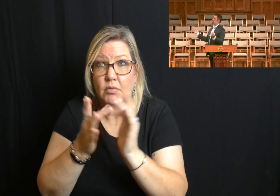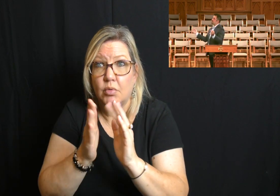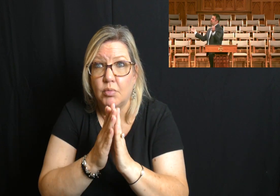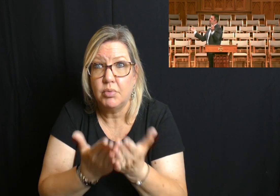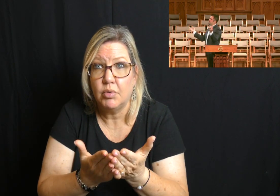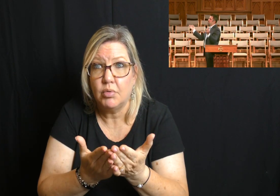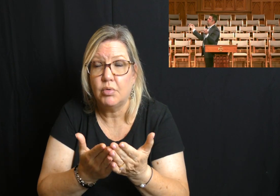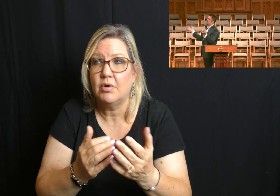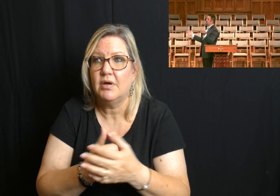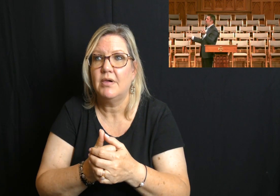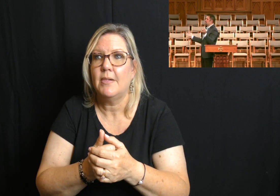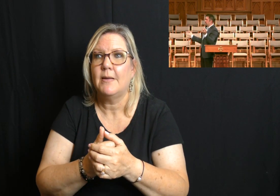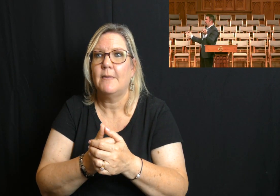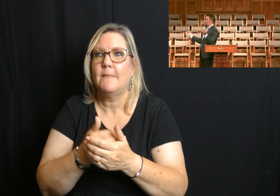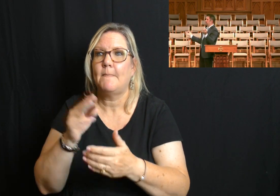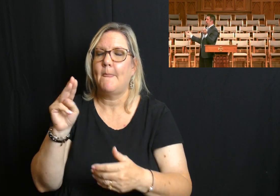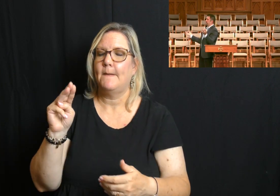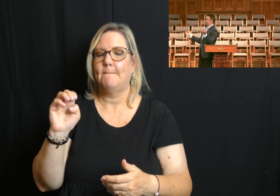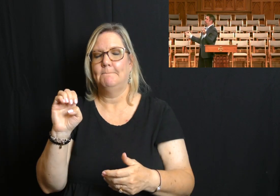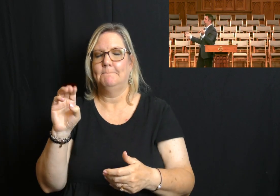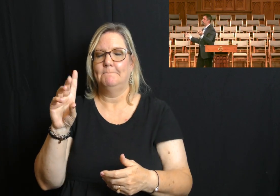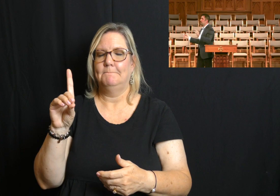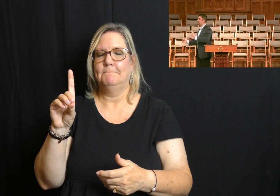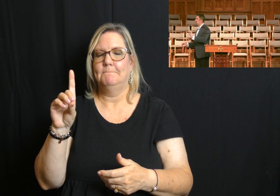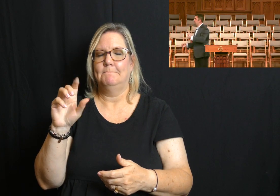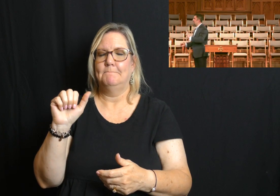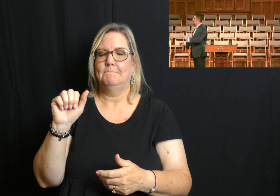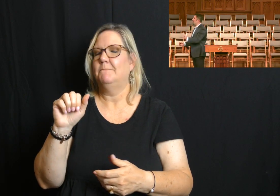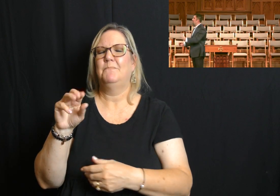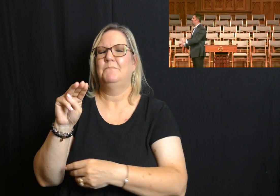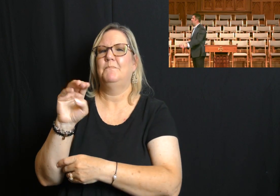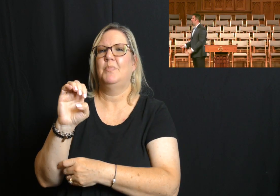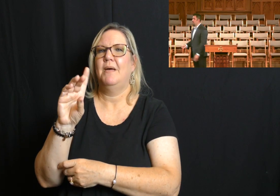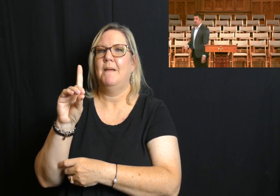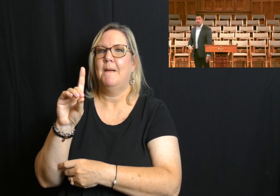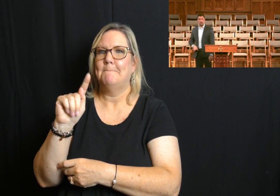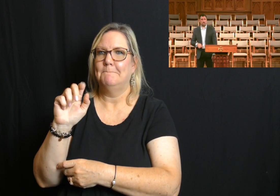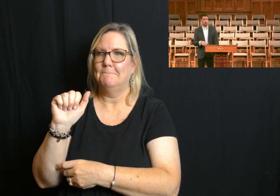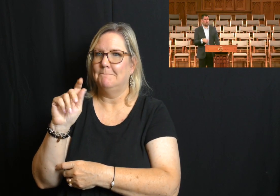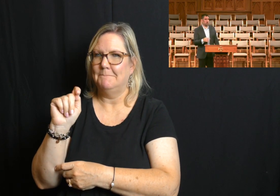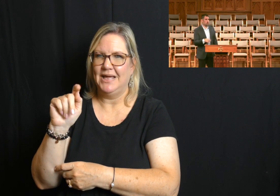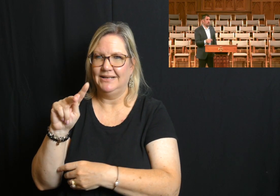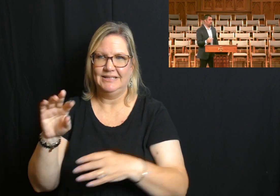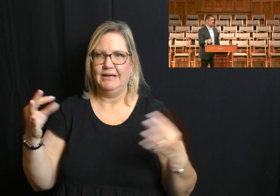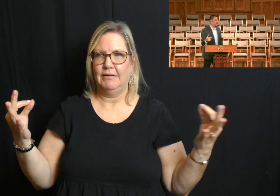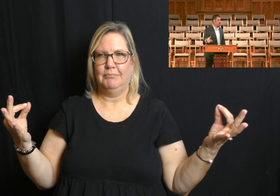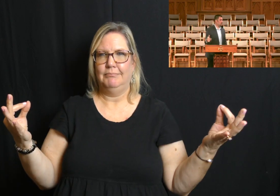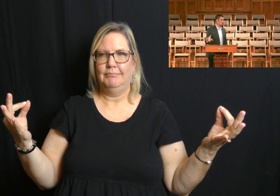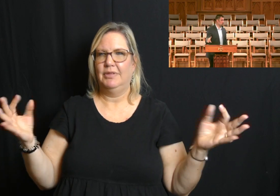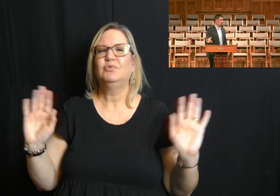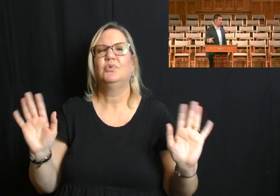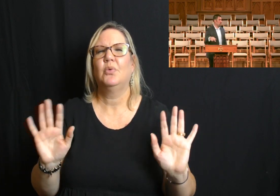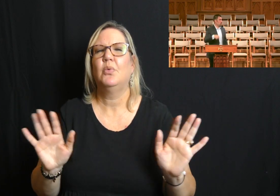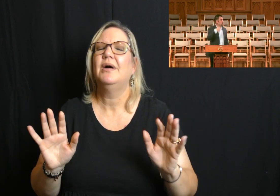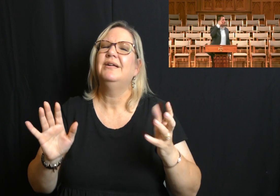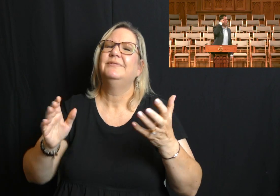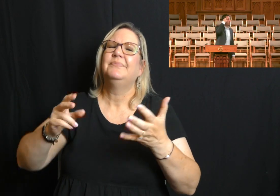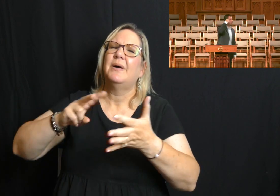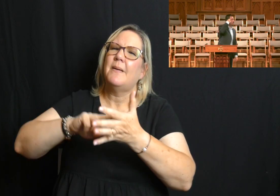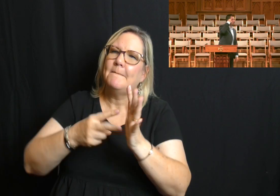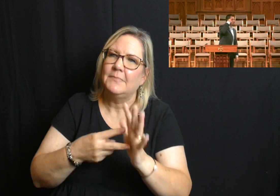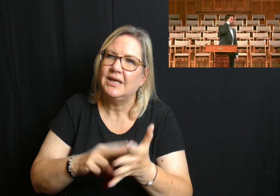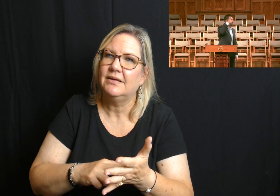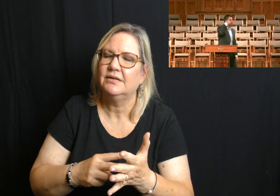with your arms crossed, fingers like this, going, hum. That's not the kind of meditation we do. But it's when we read God's truth, we